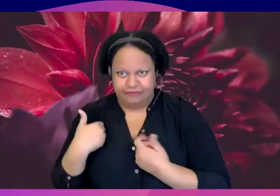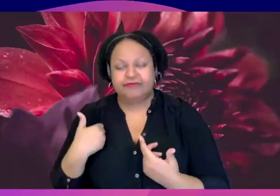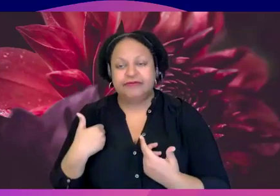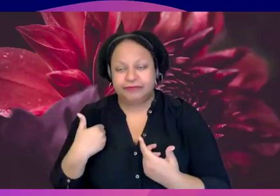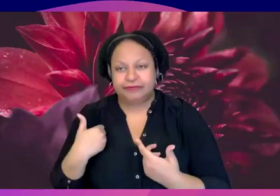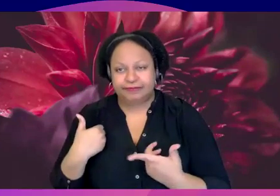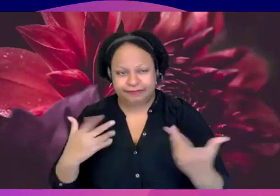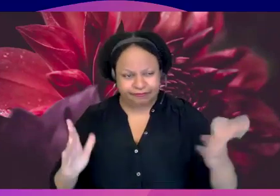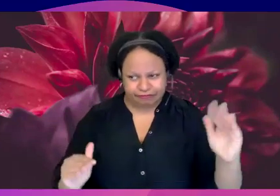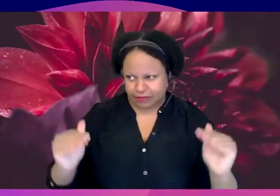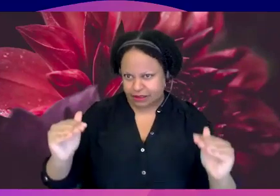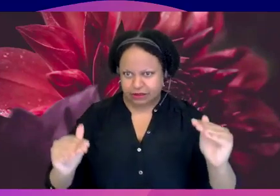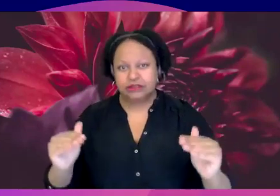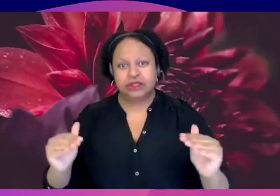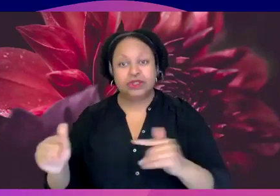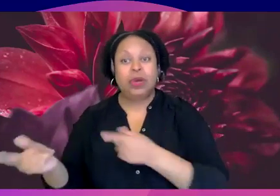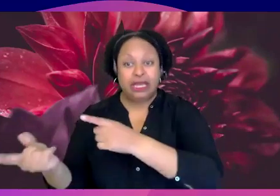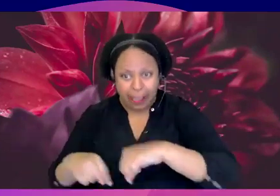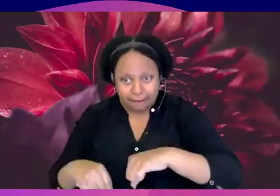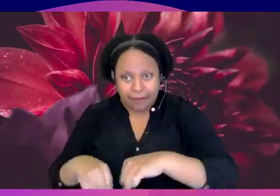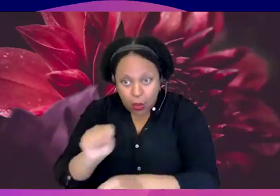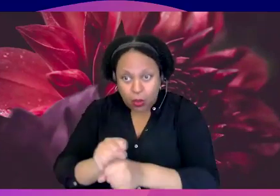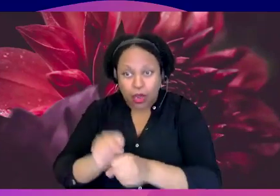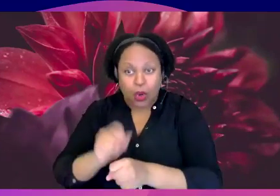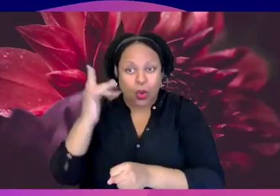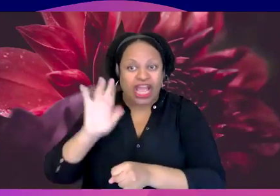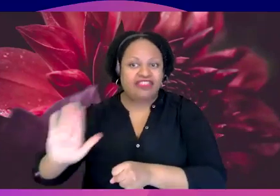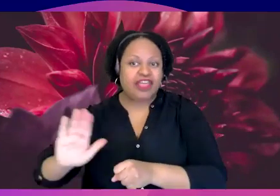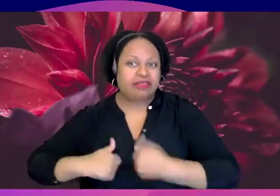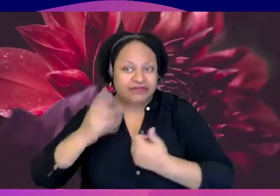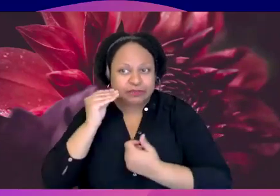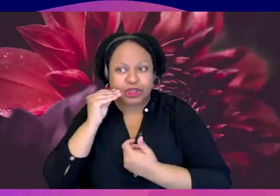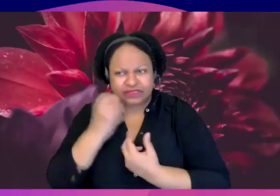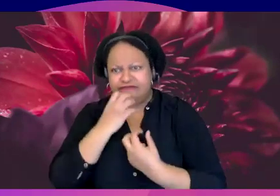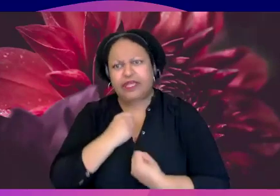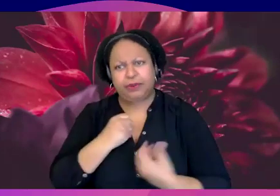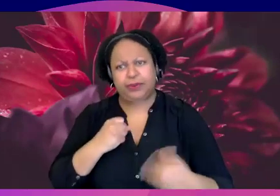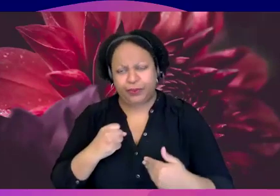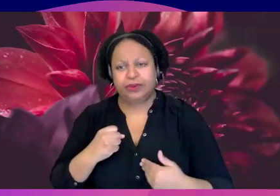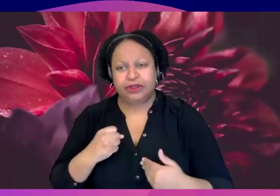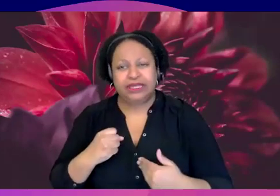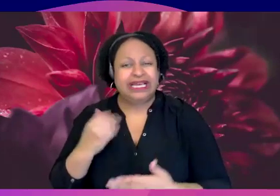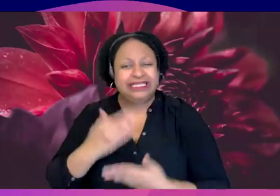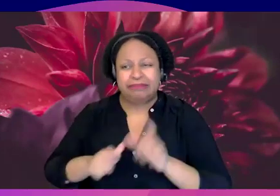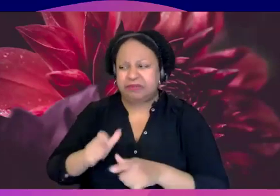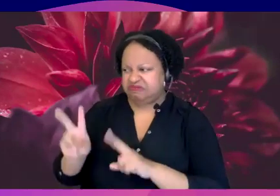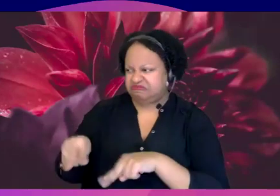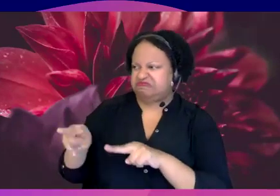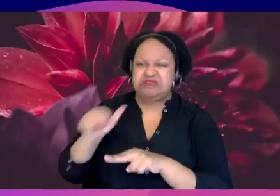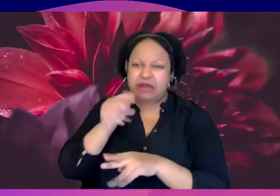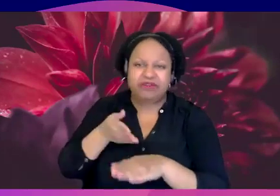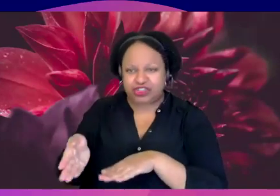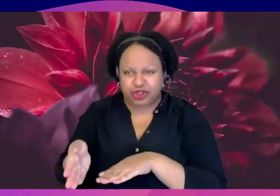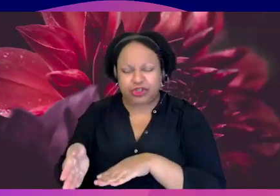come to this work with lived experience that is very valuable. And sometimes that can be seen as not being professional. So